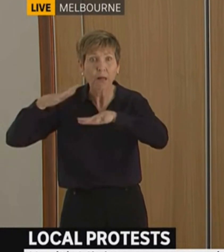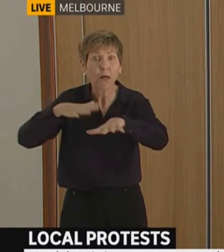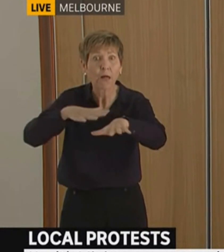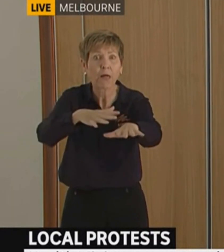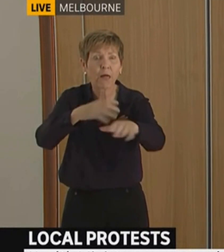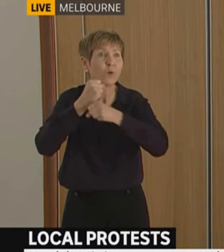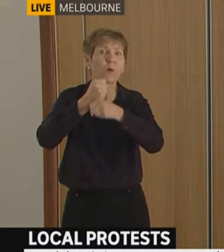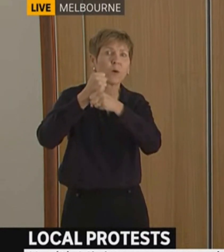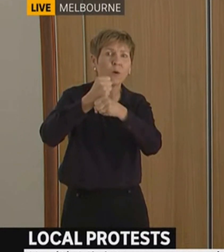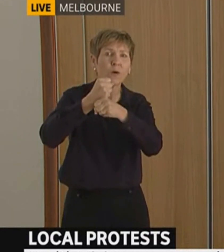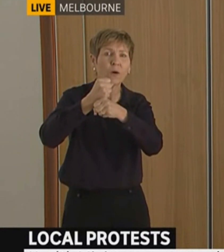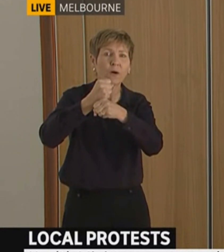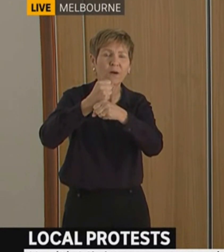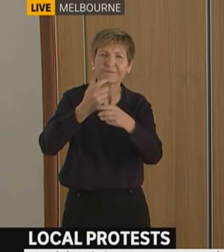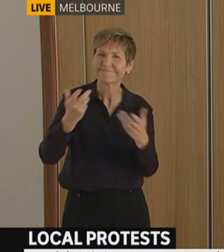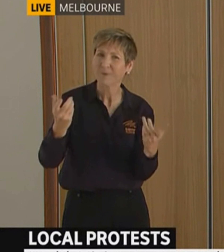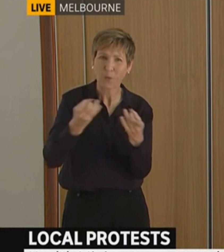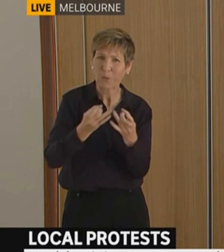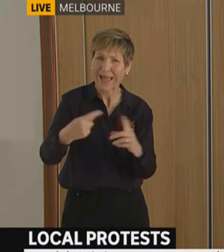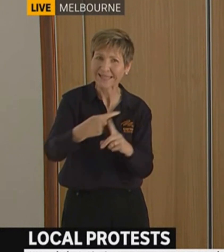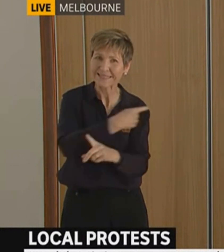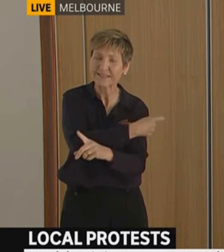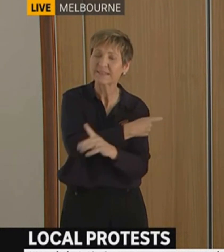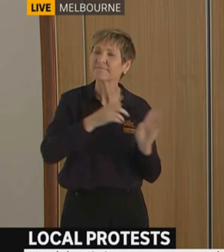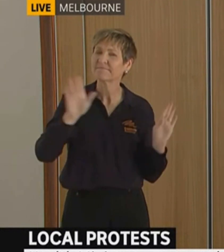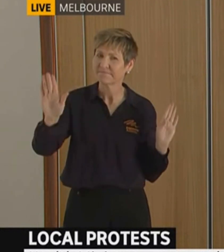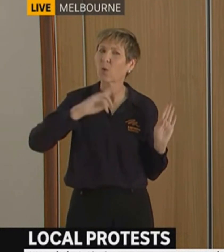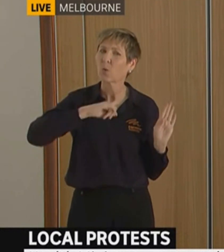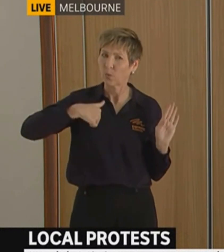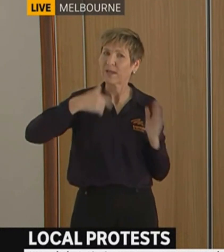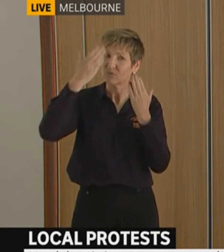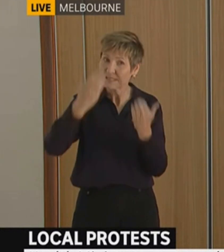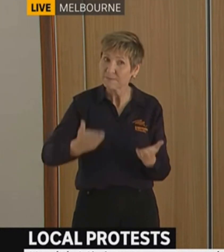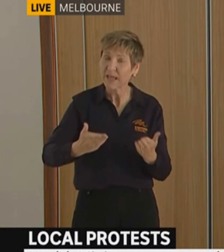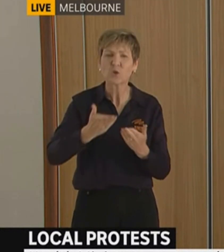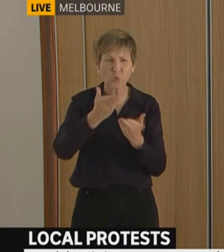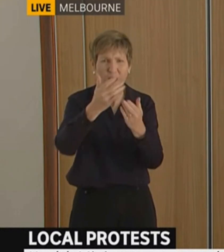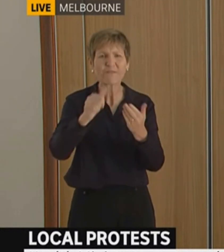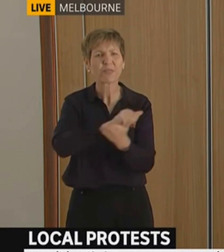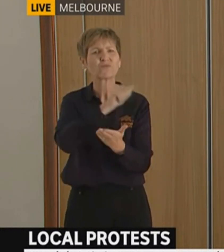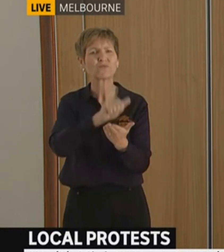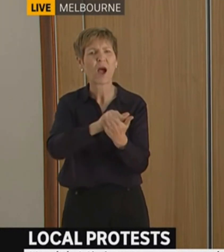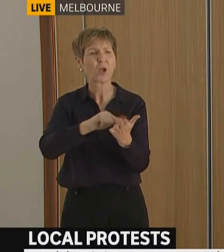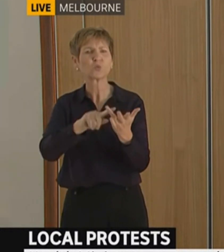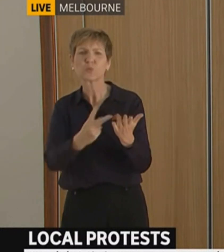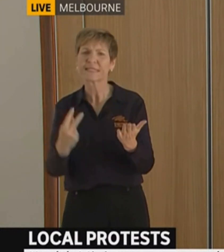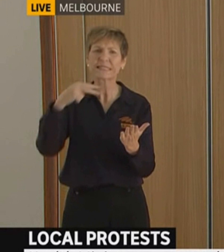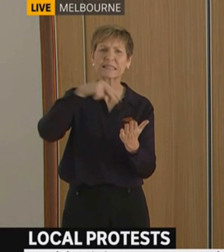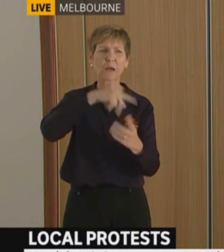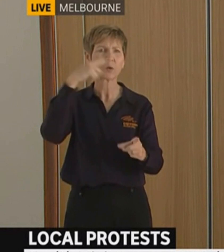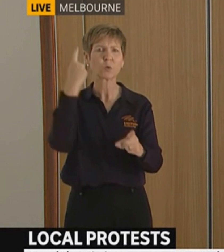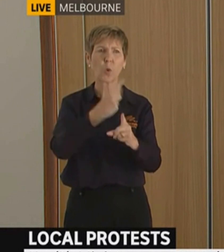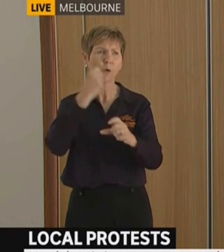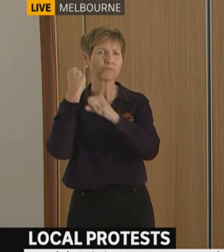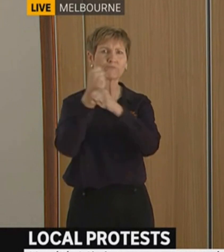democratic right, to have compassion, and we respect that deeply. But a mass gathering, whether it's a